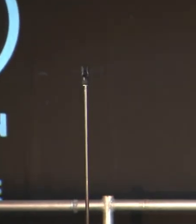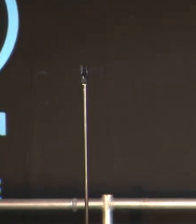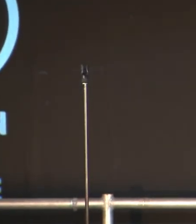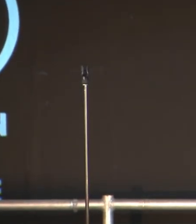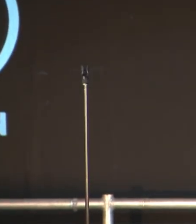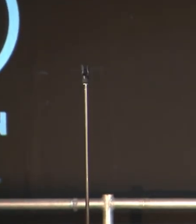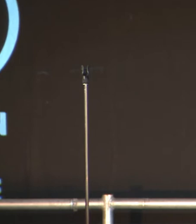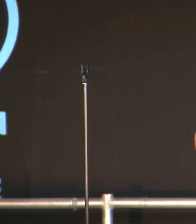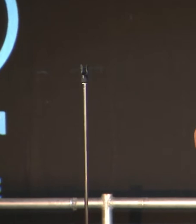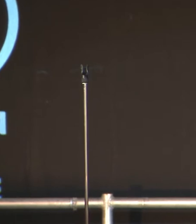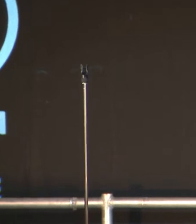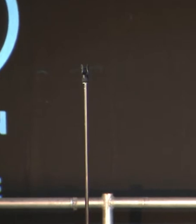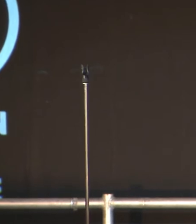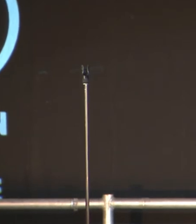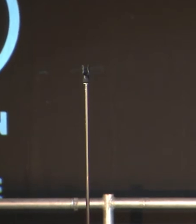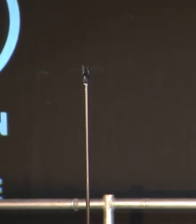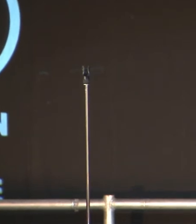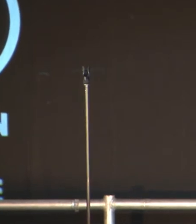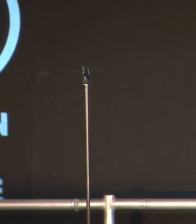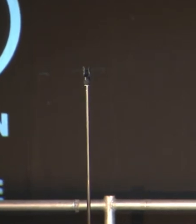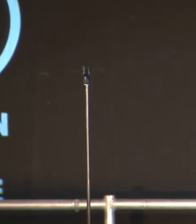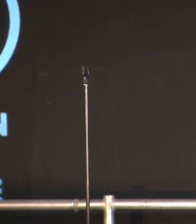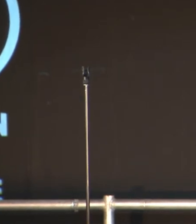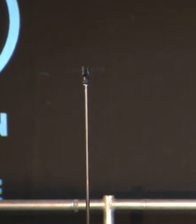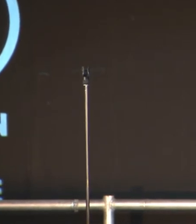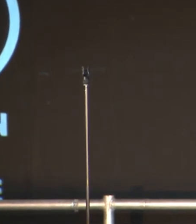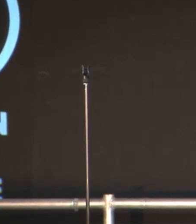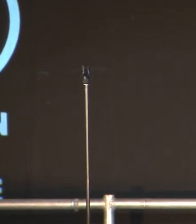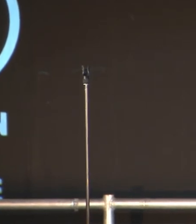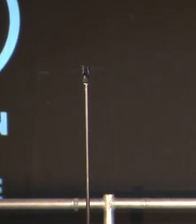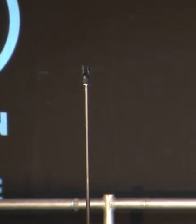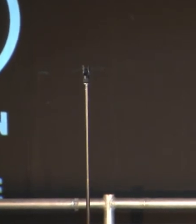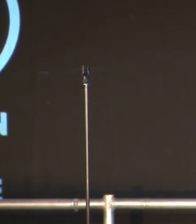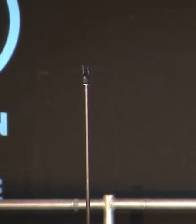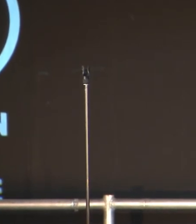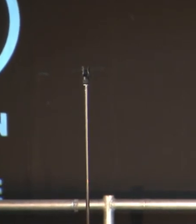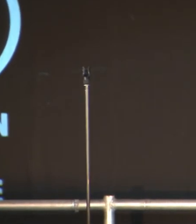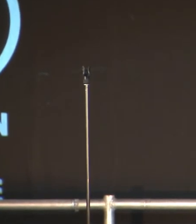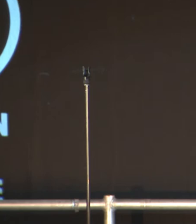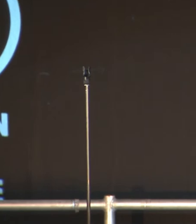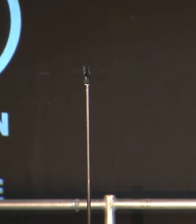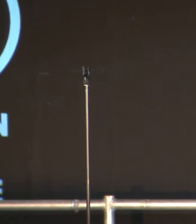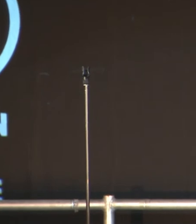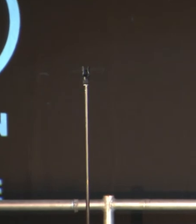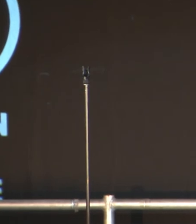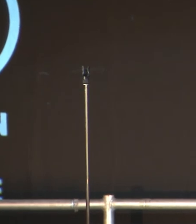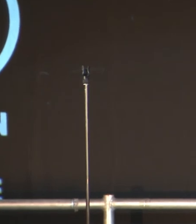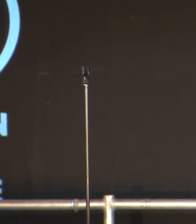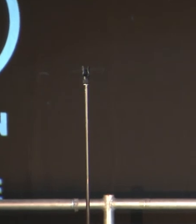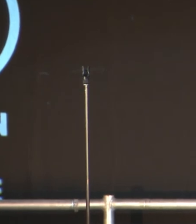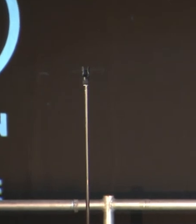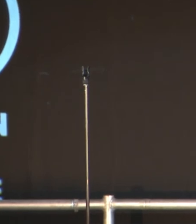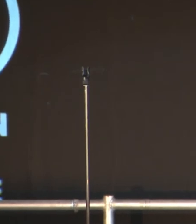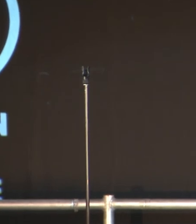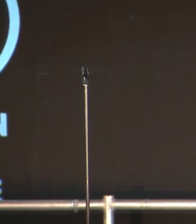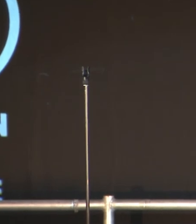Well, it's an absolute pleasure to be here, and ladies and gentlemen, let me tell you, I have just come straight here. I have hot-footed it